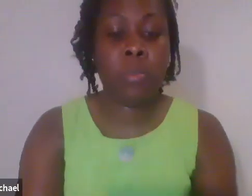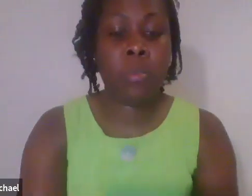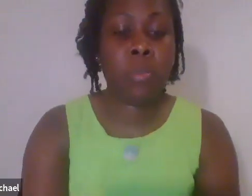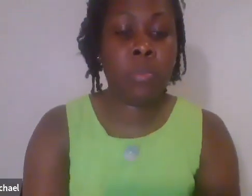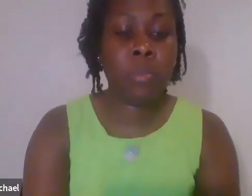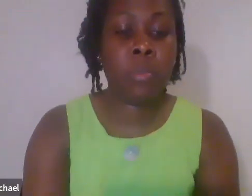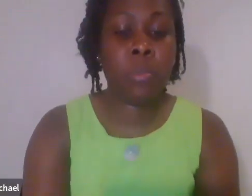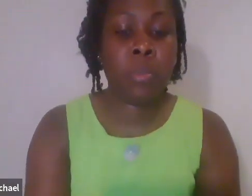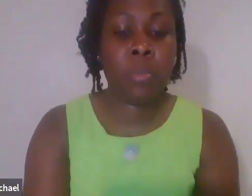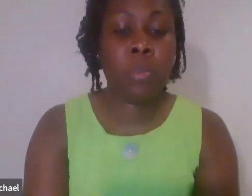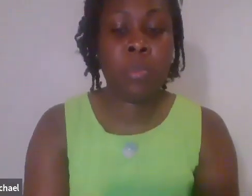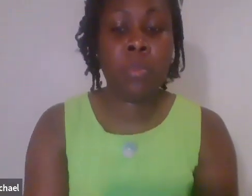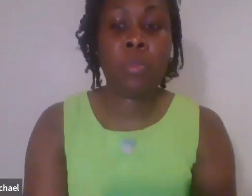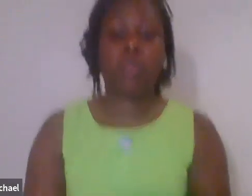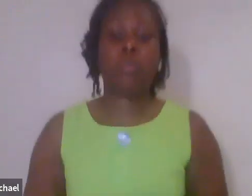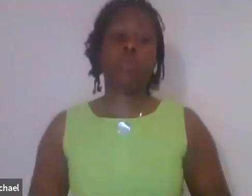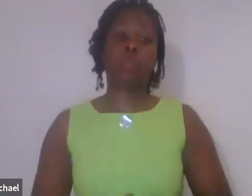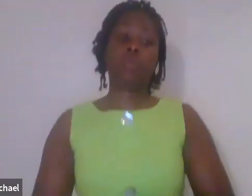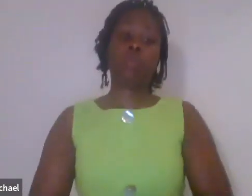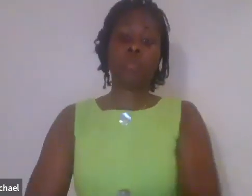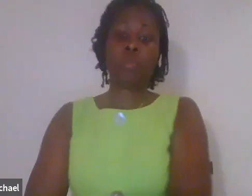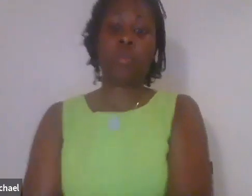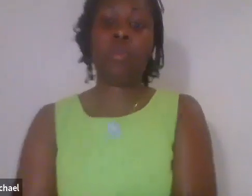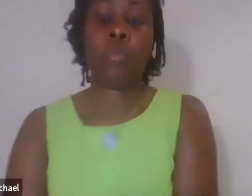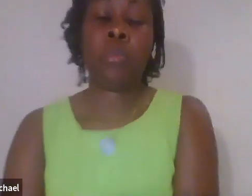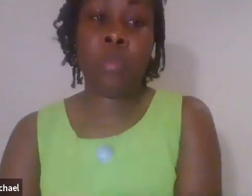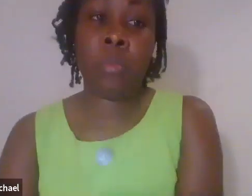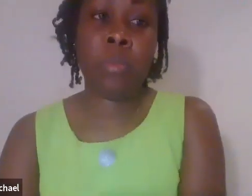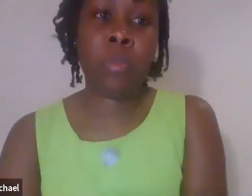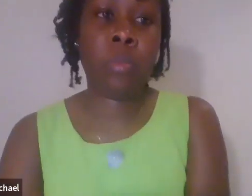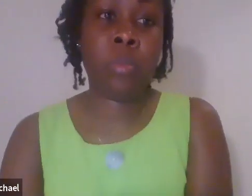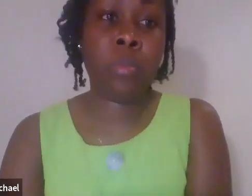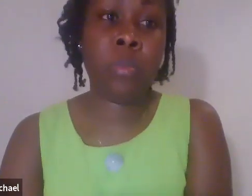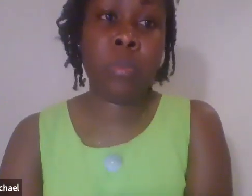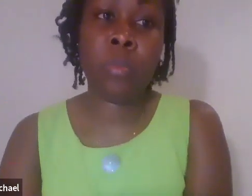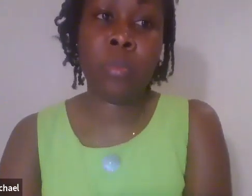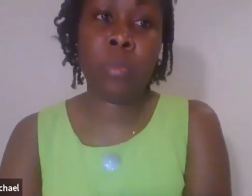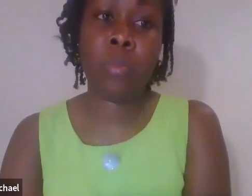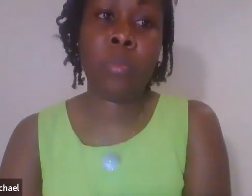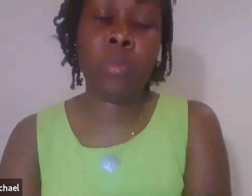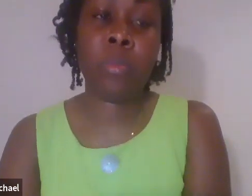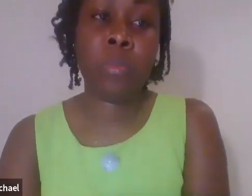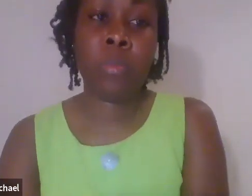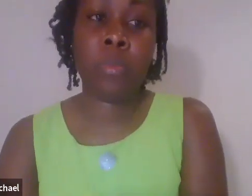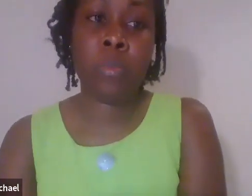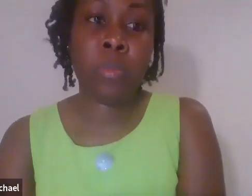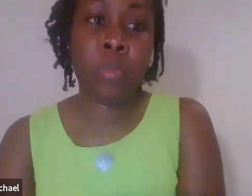there's some questions which I directed to Jen, and she answered them very perfectly. I'm like, wow, at times I also do